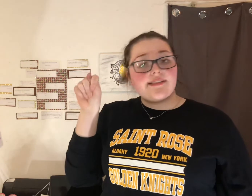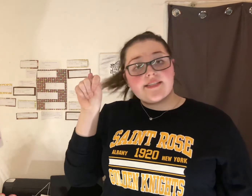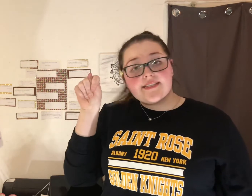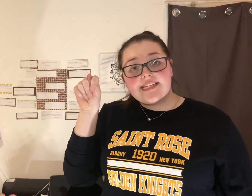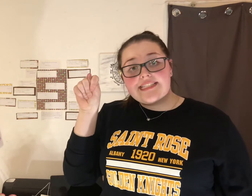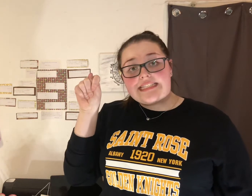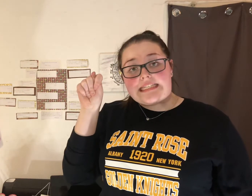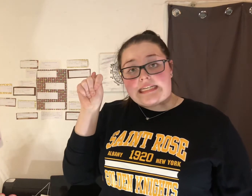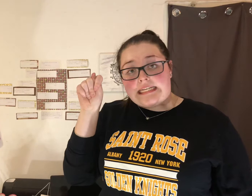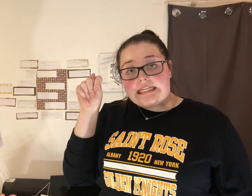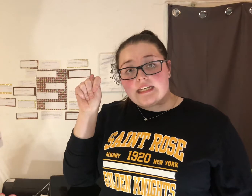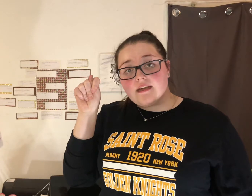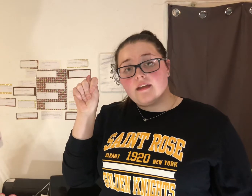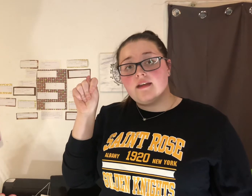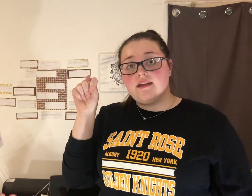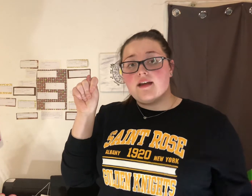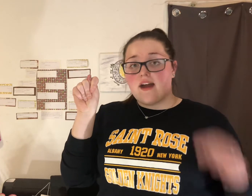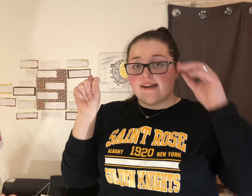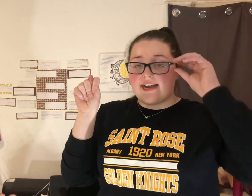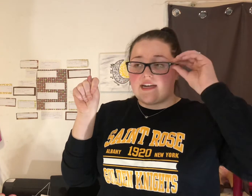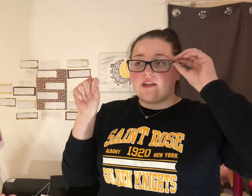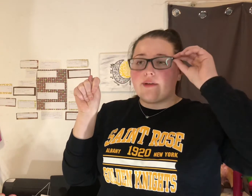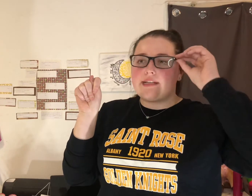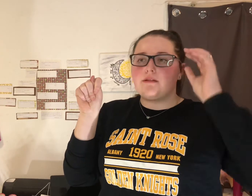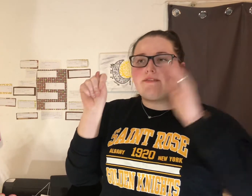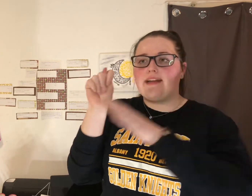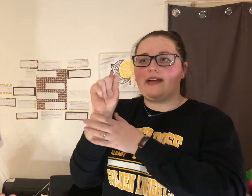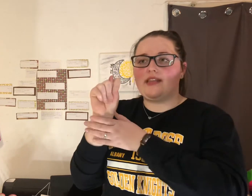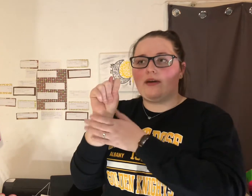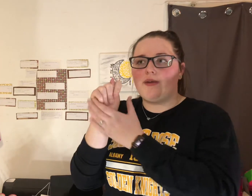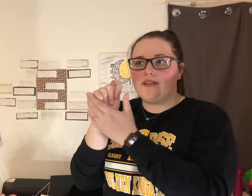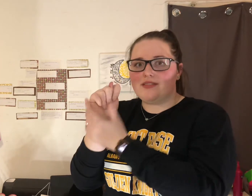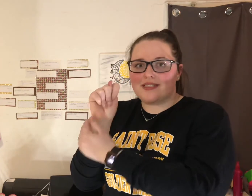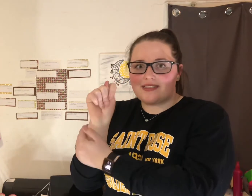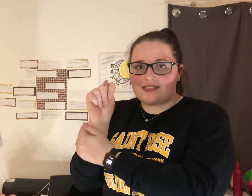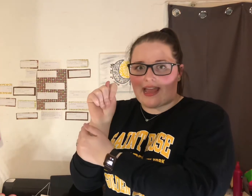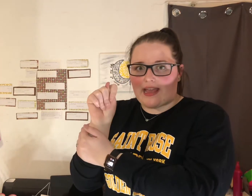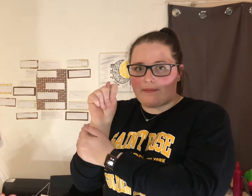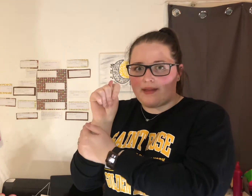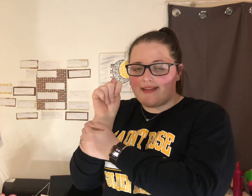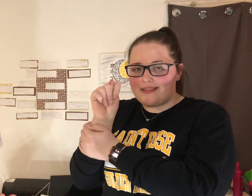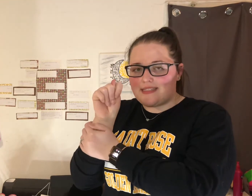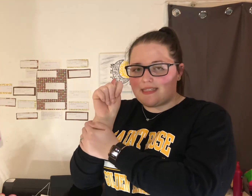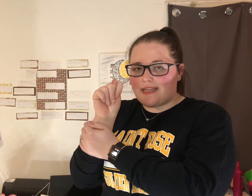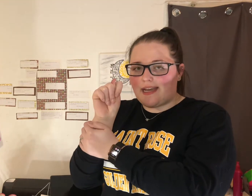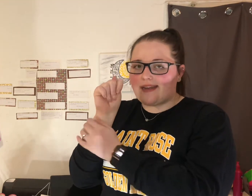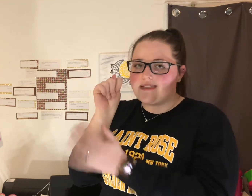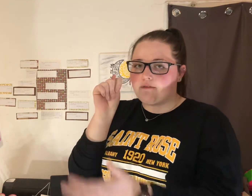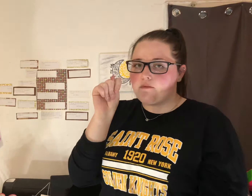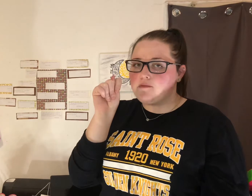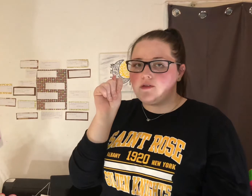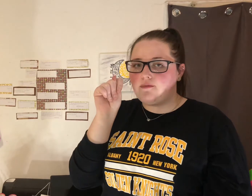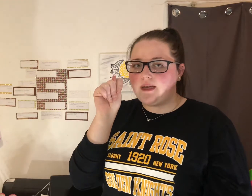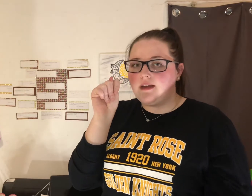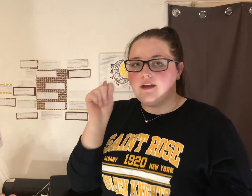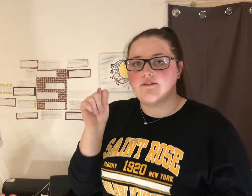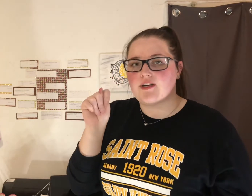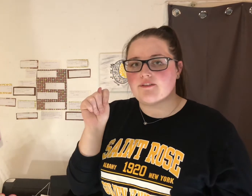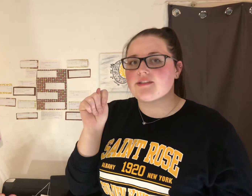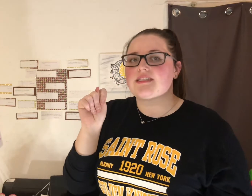is T. Alrighty, you guys will find out that we use the same T in a different movement for a different sign,